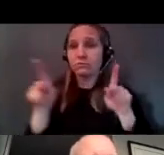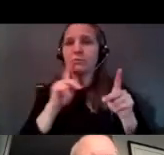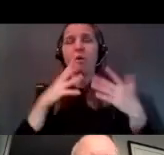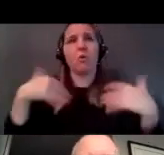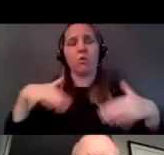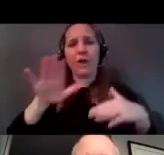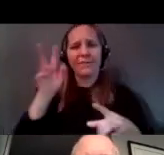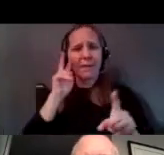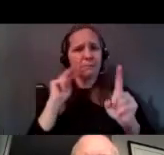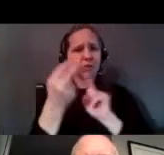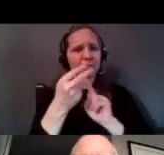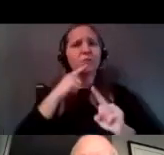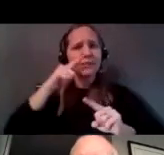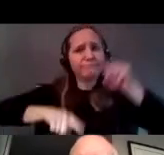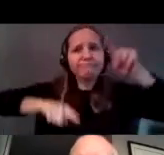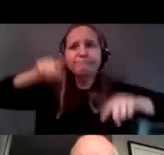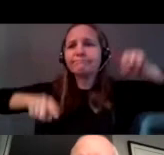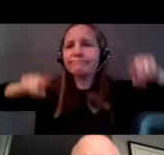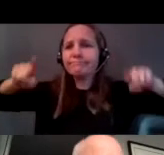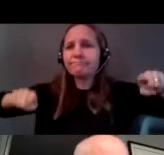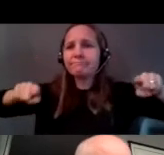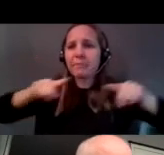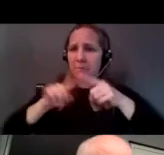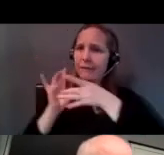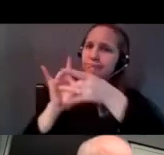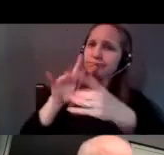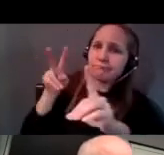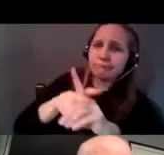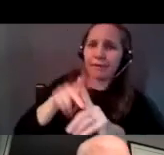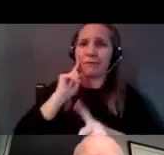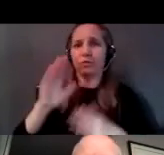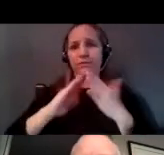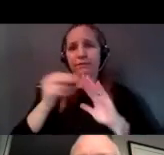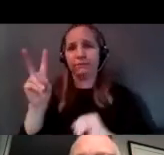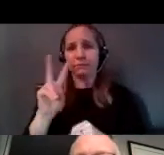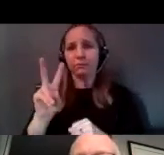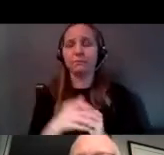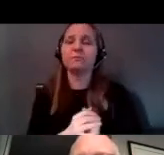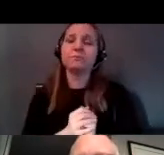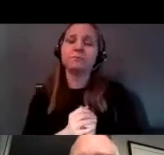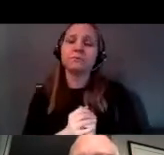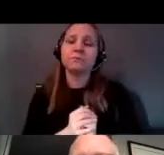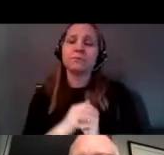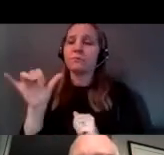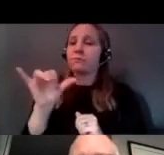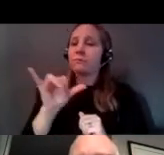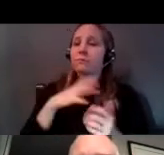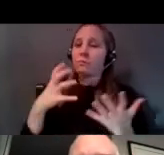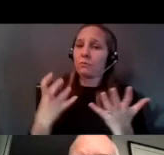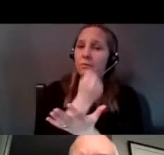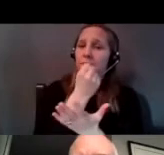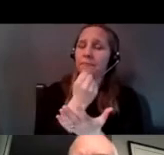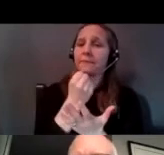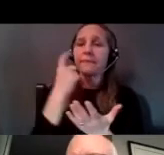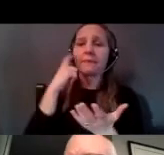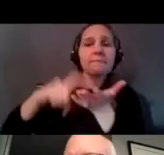perspectives, all differing, but all contributory and all important to hear. I'd also like to acknowledge the presence of many